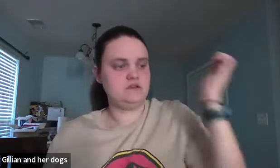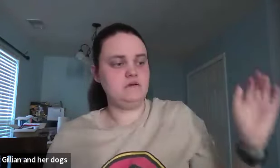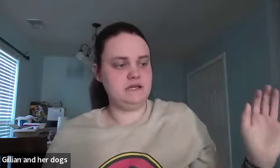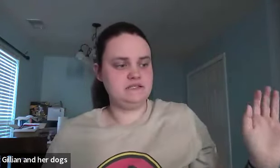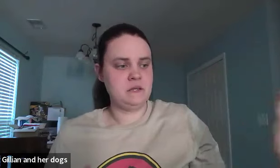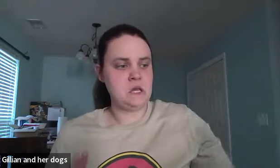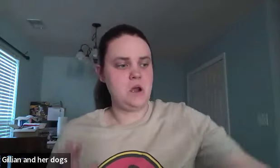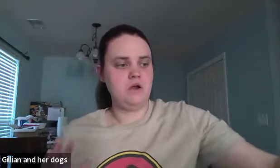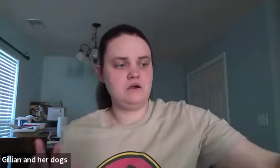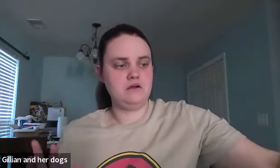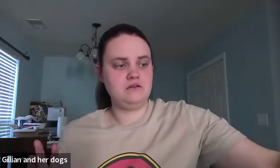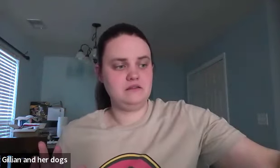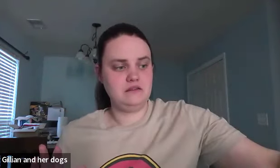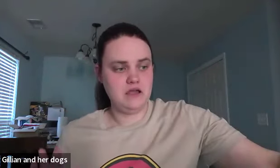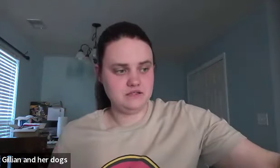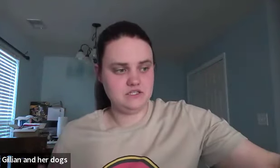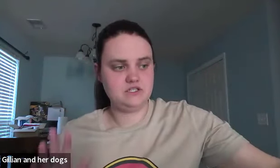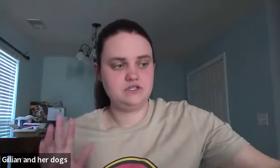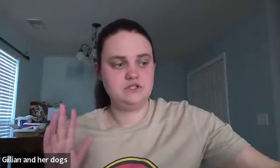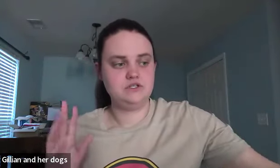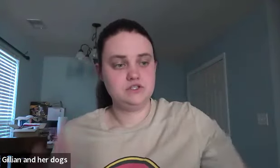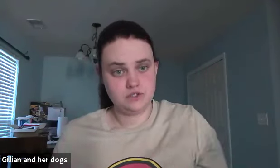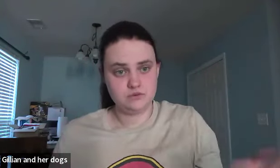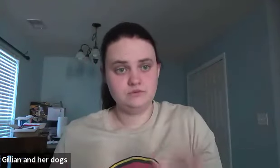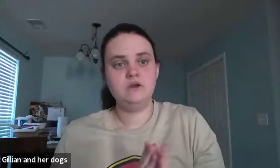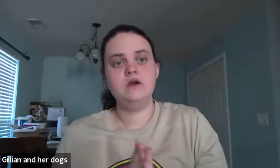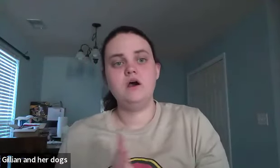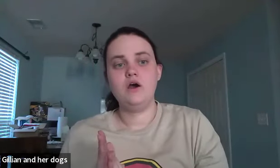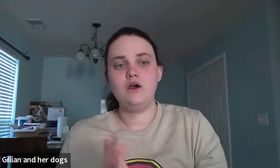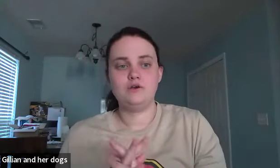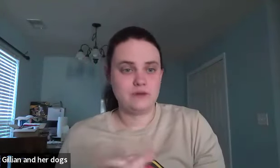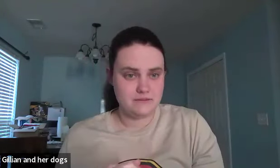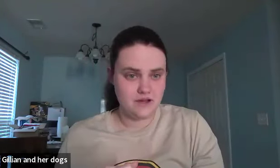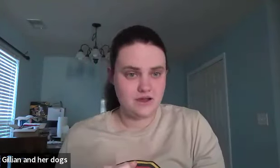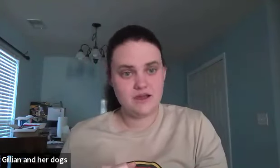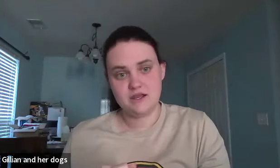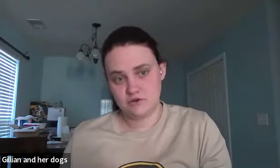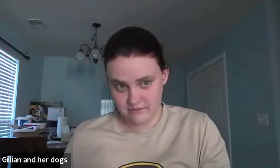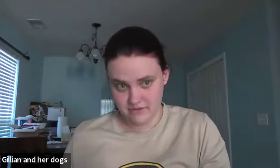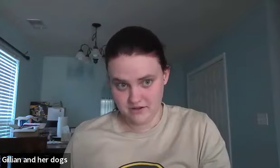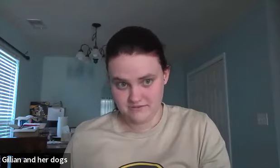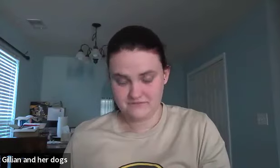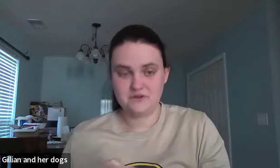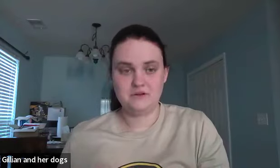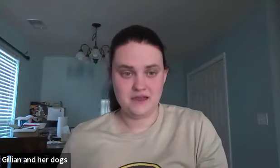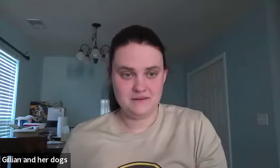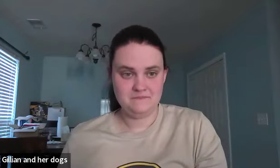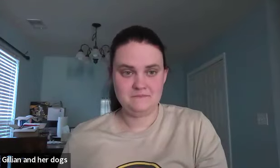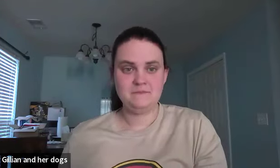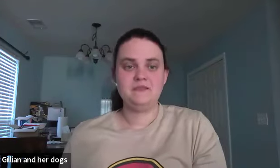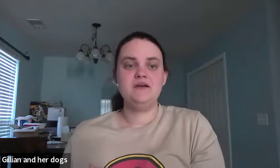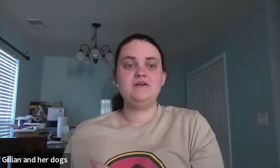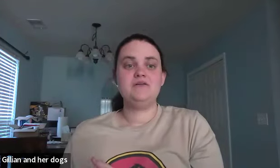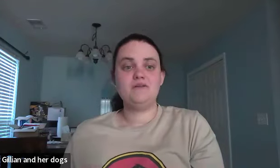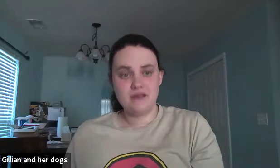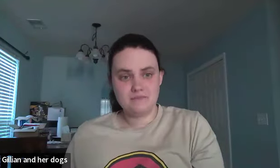All right. Our last two are grandpa and grandma. Okay.